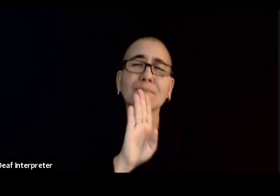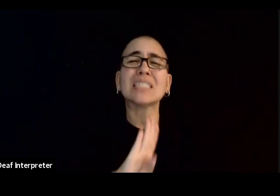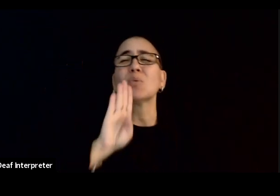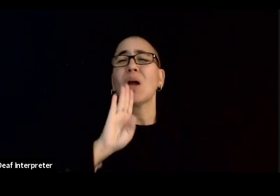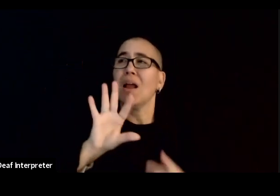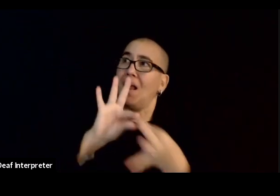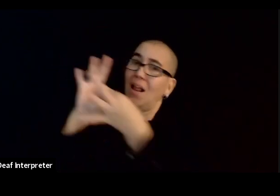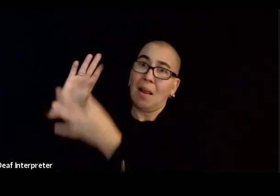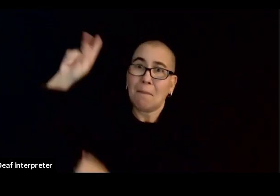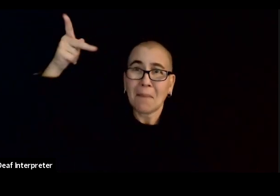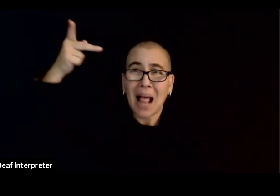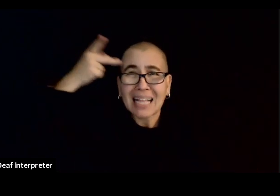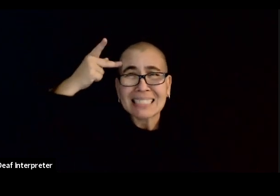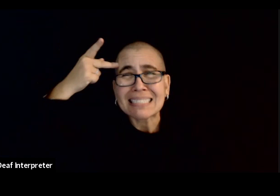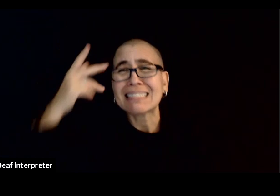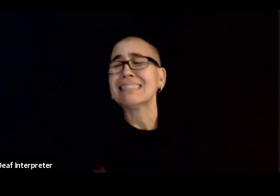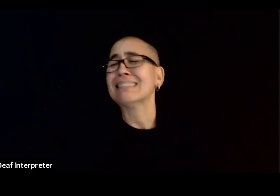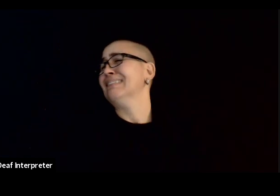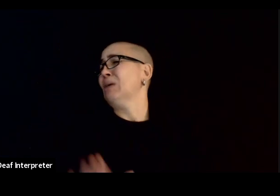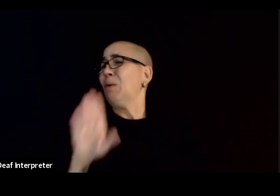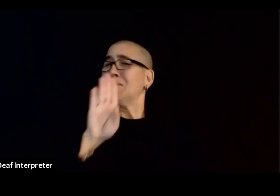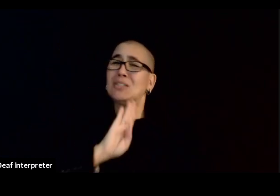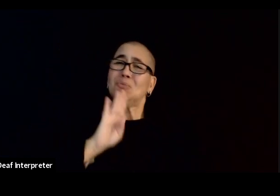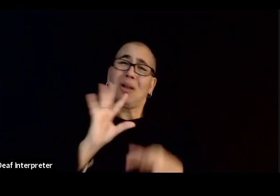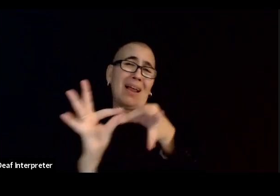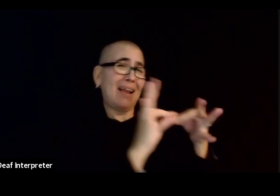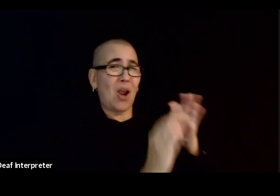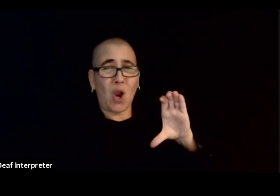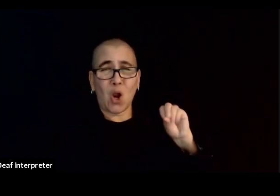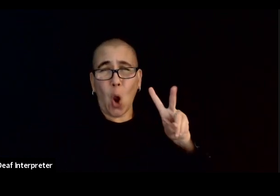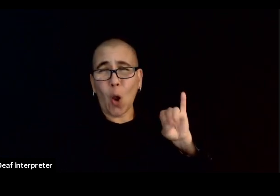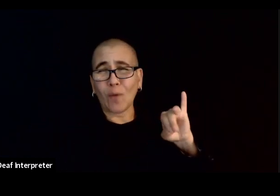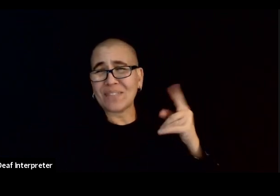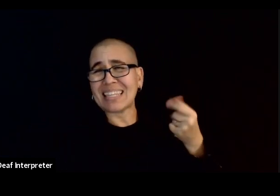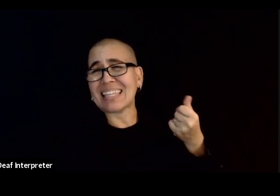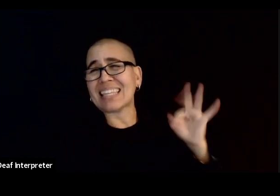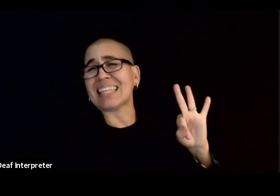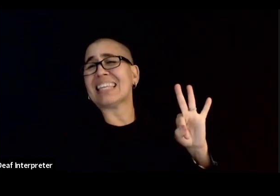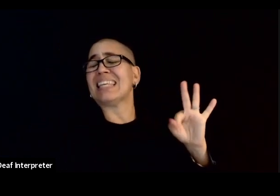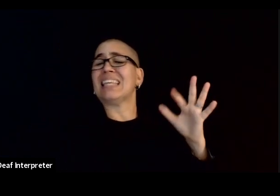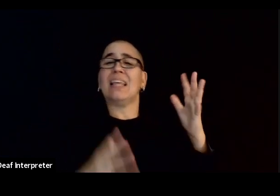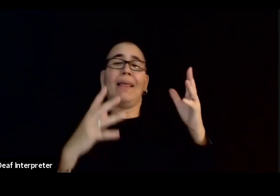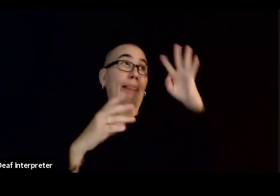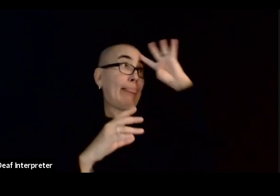we find ourselves in, and taking our frustration out on other people.